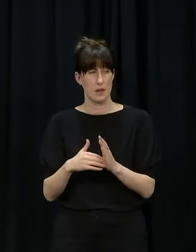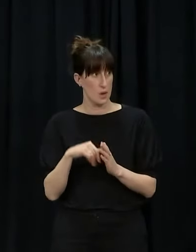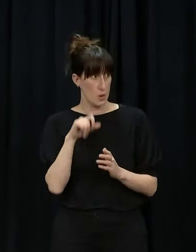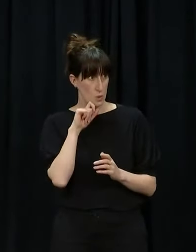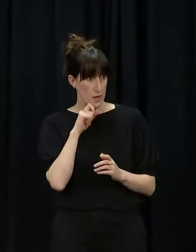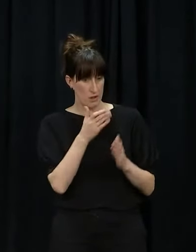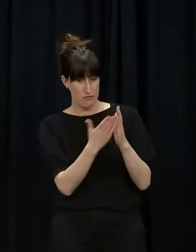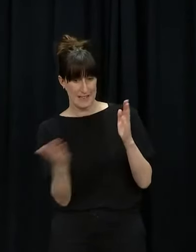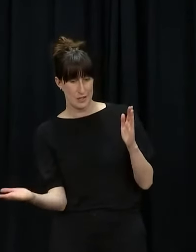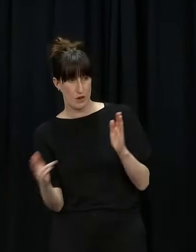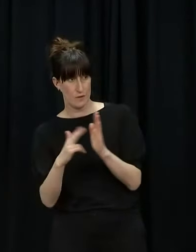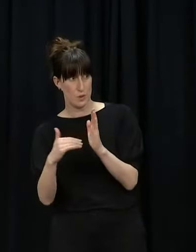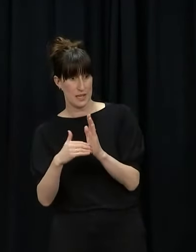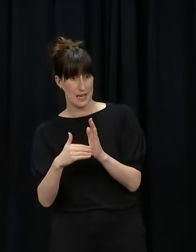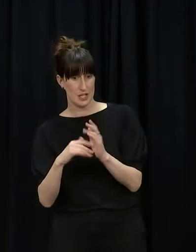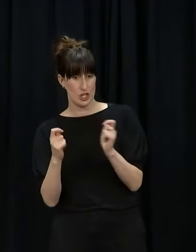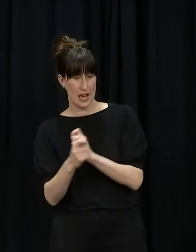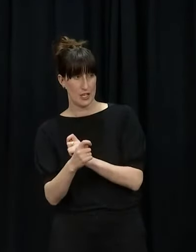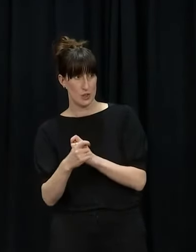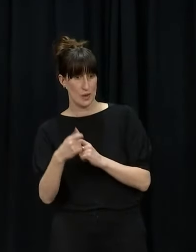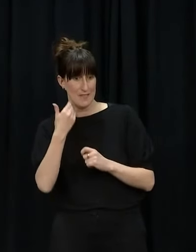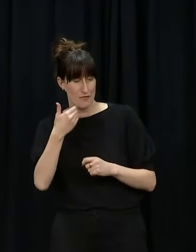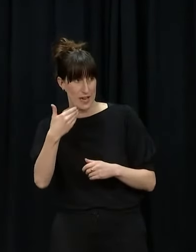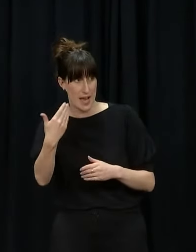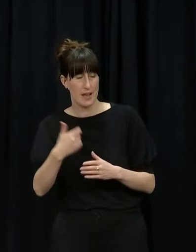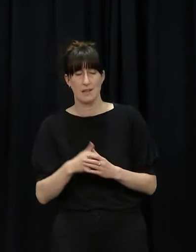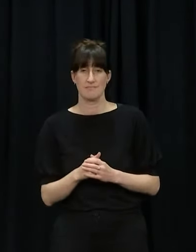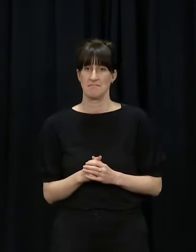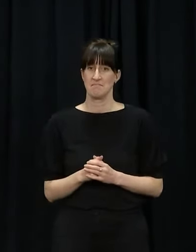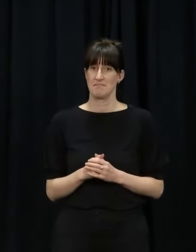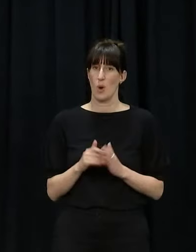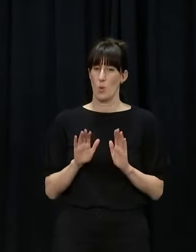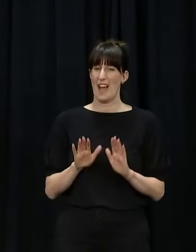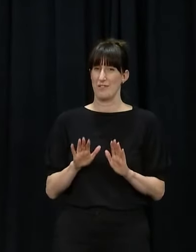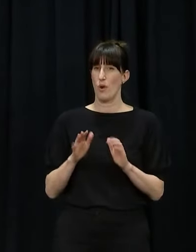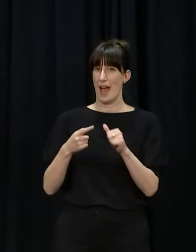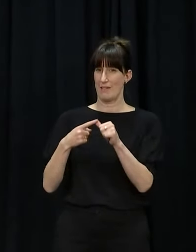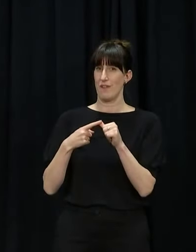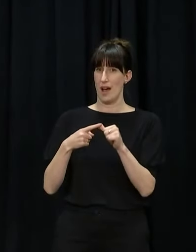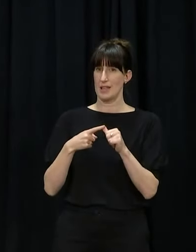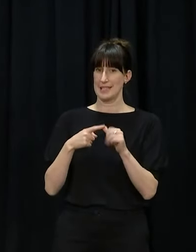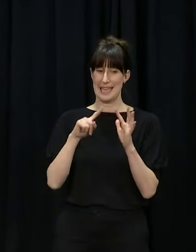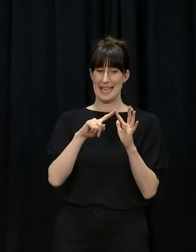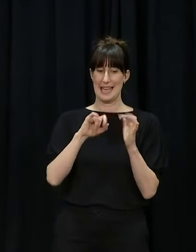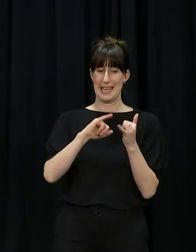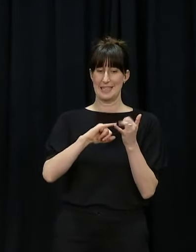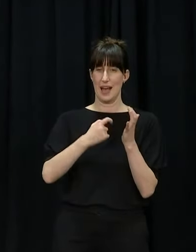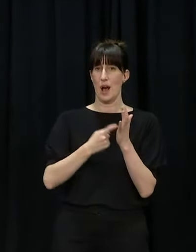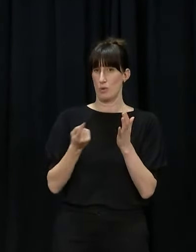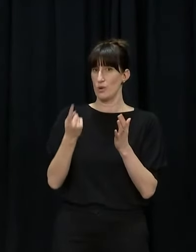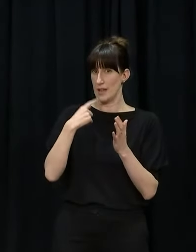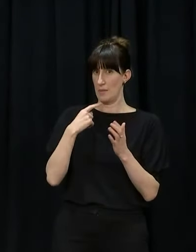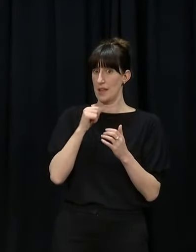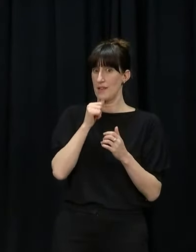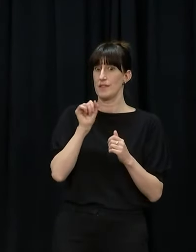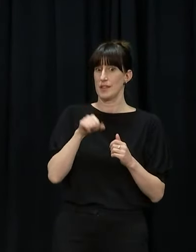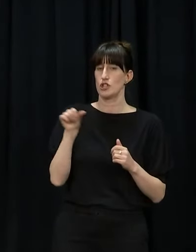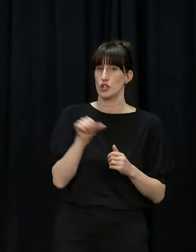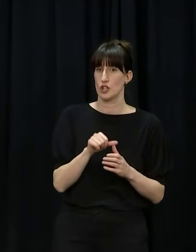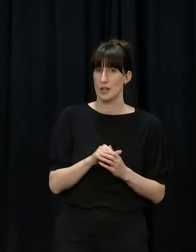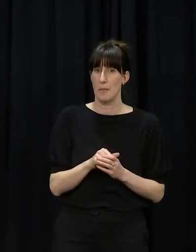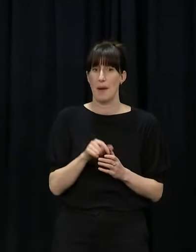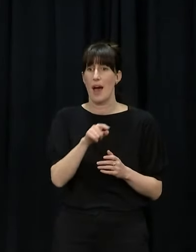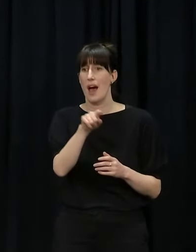Oh, that's really I take advice from my ESR colleagues on that. At the moment, again, we haven't seen any cases elsewhere. The role